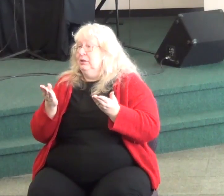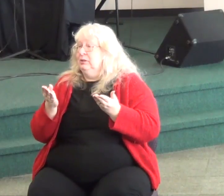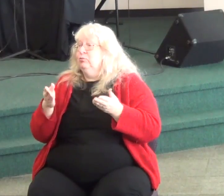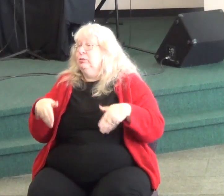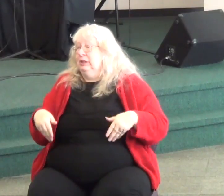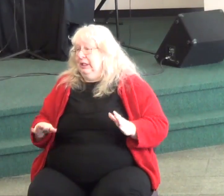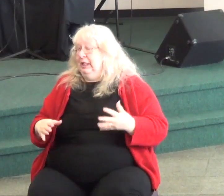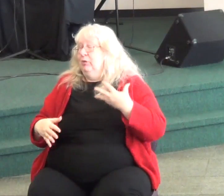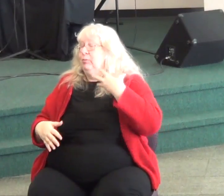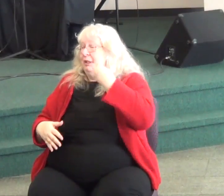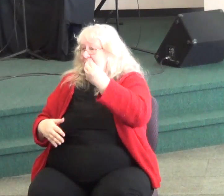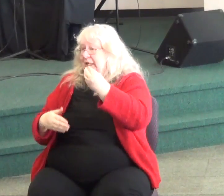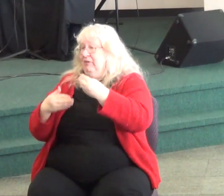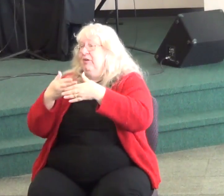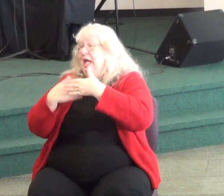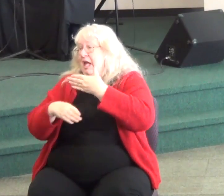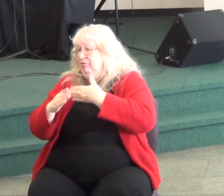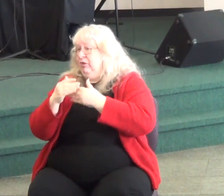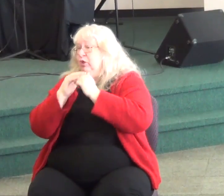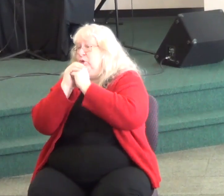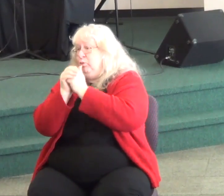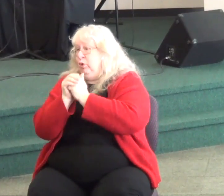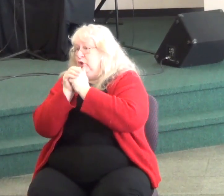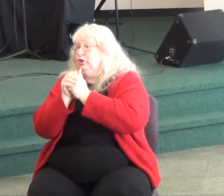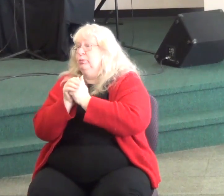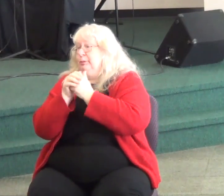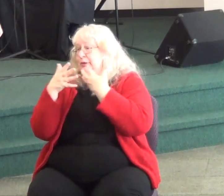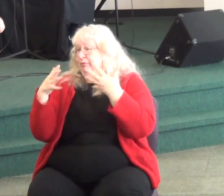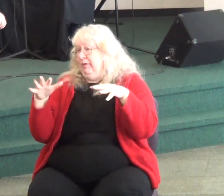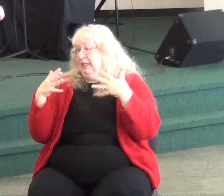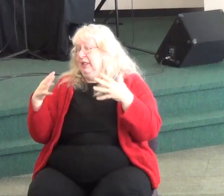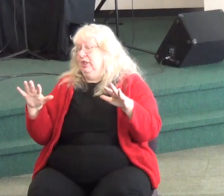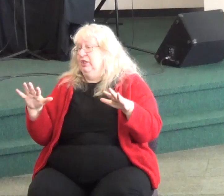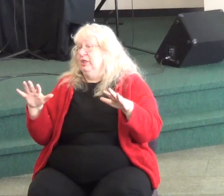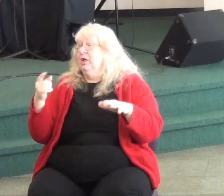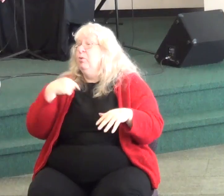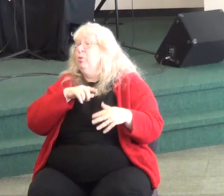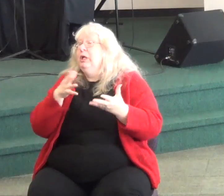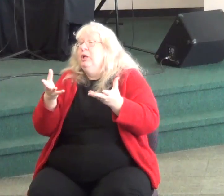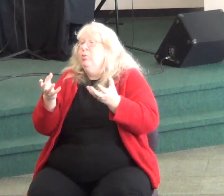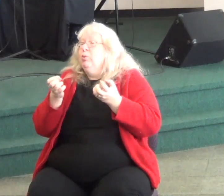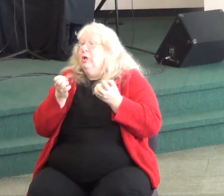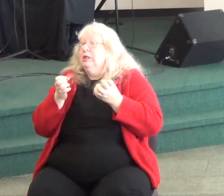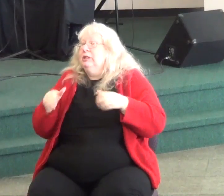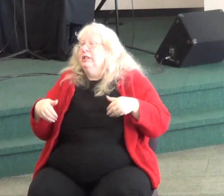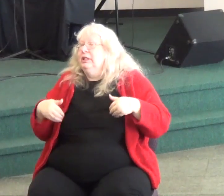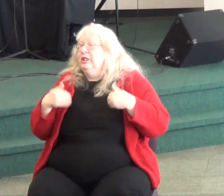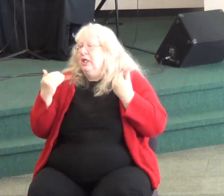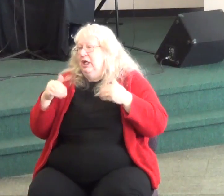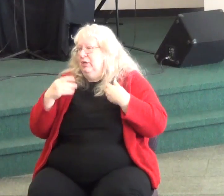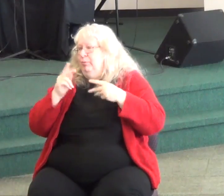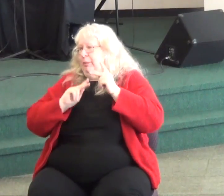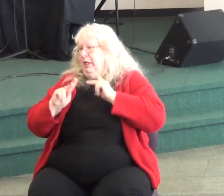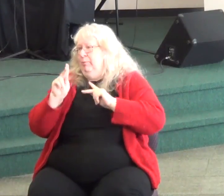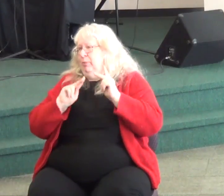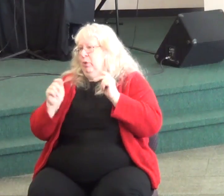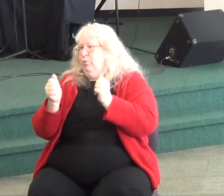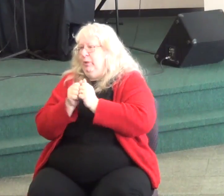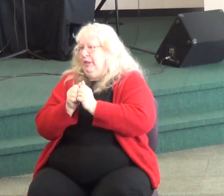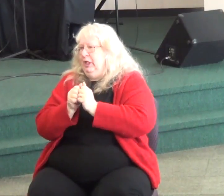after worship is over. But we want the young people to be in here with their excitement, enthusiasm,